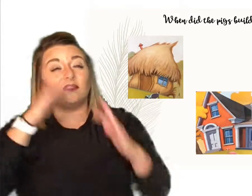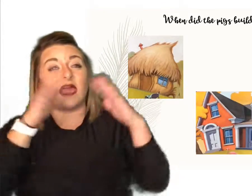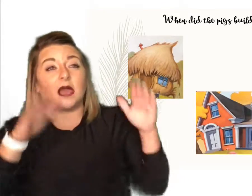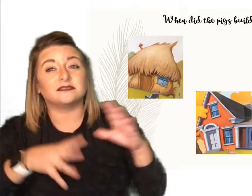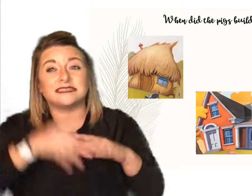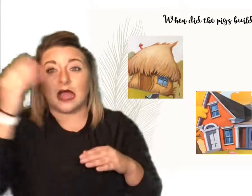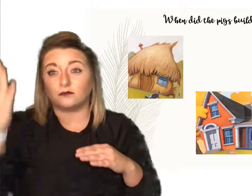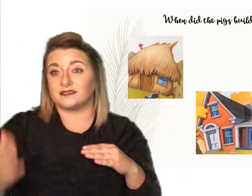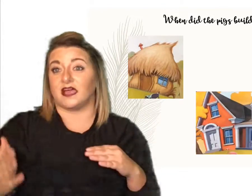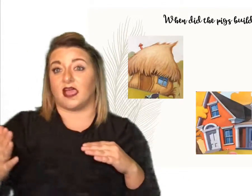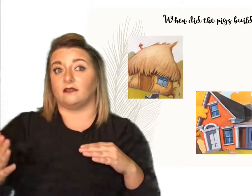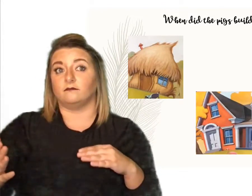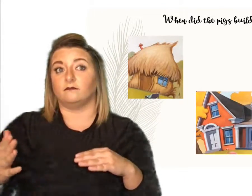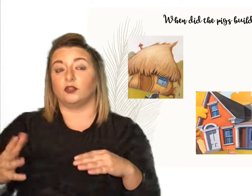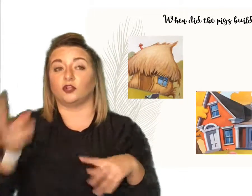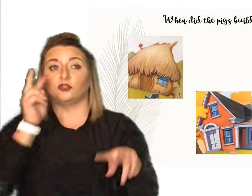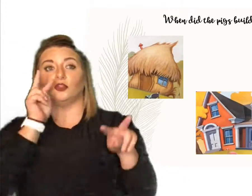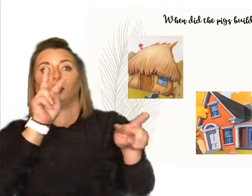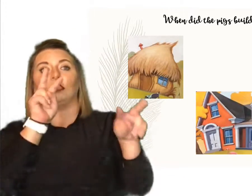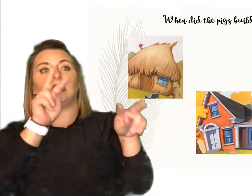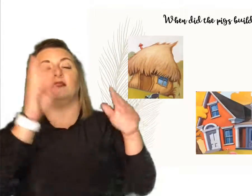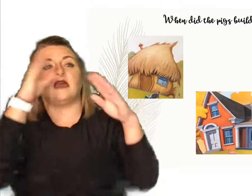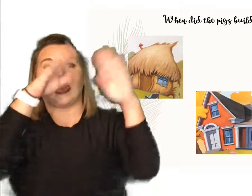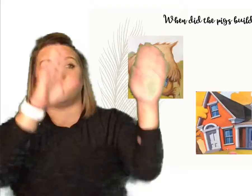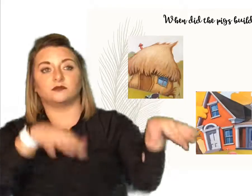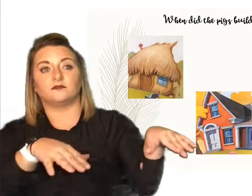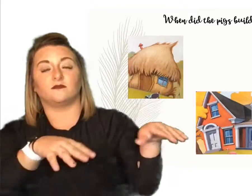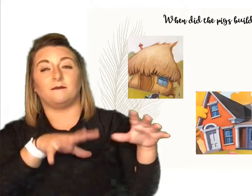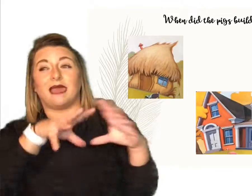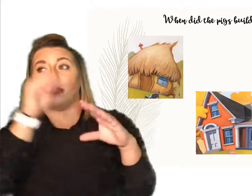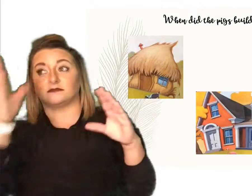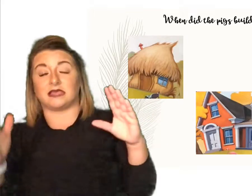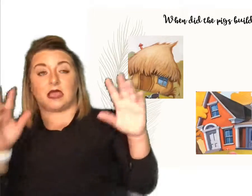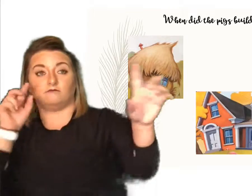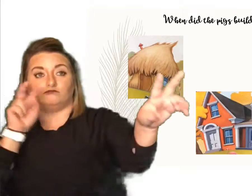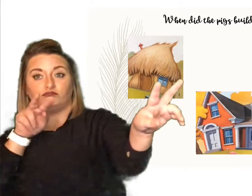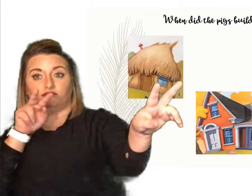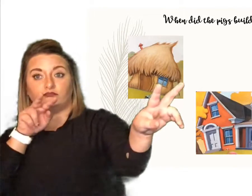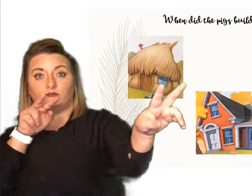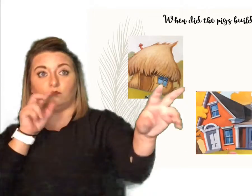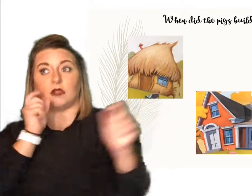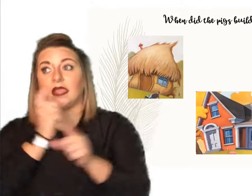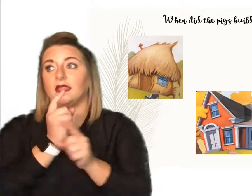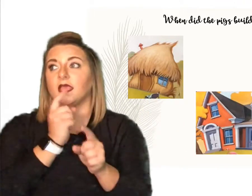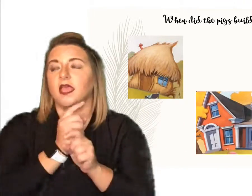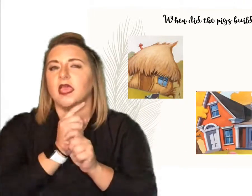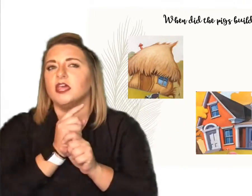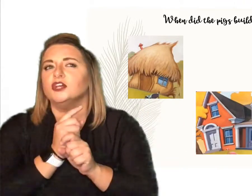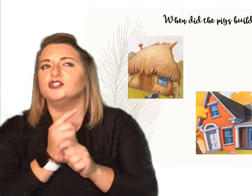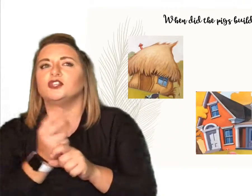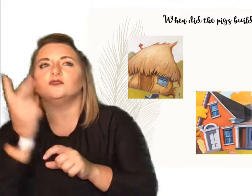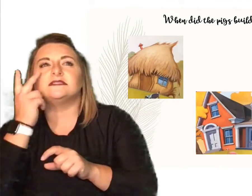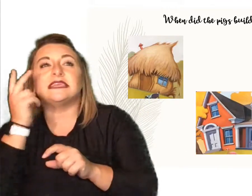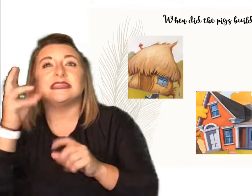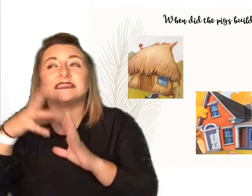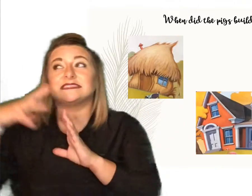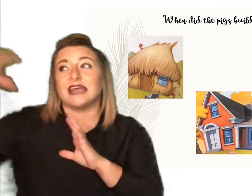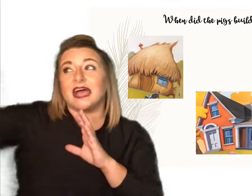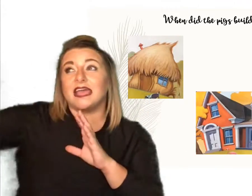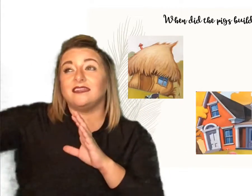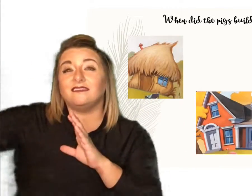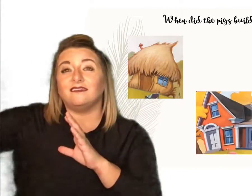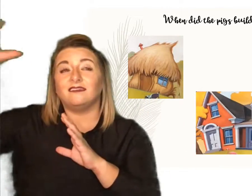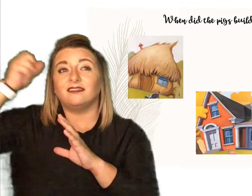you know that the house is outside. You're looking at the house from outside, right? Do you see